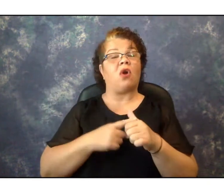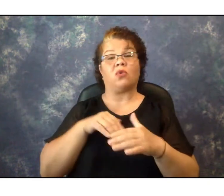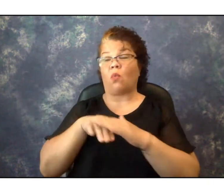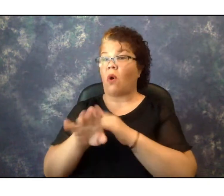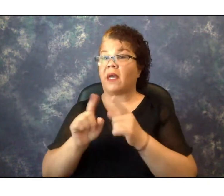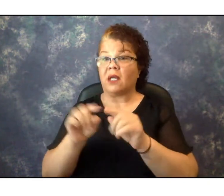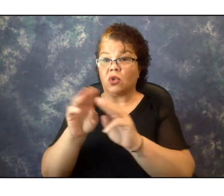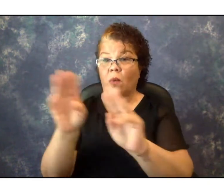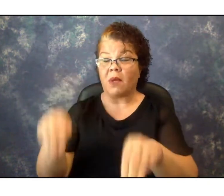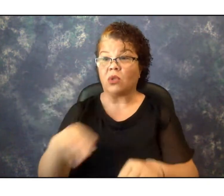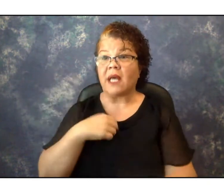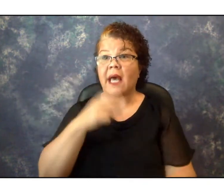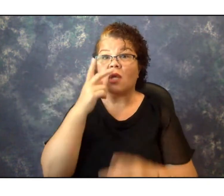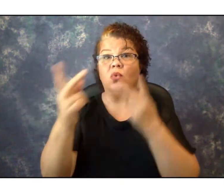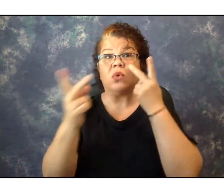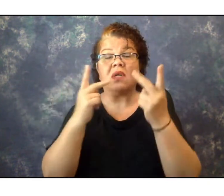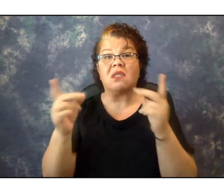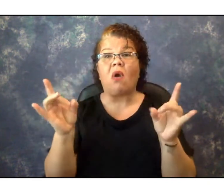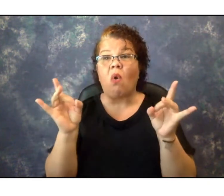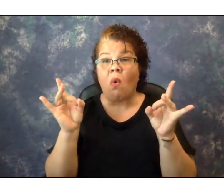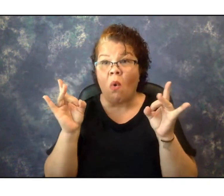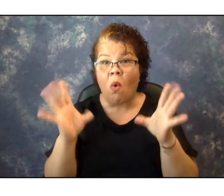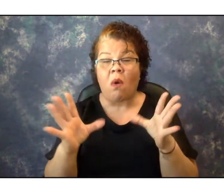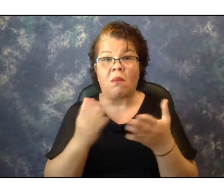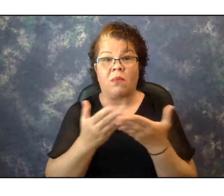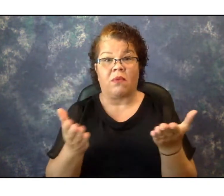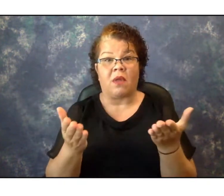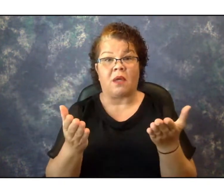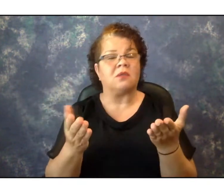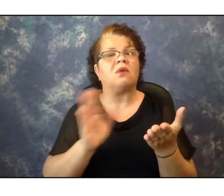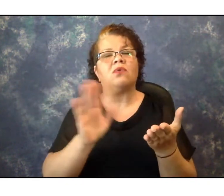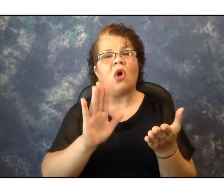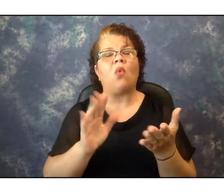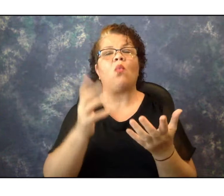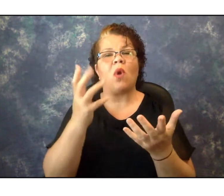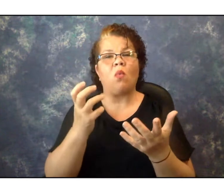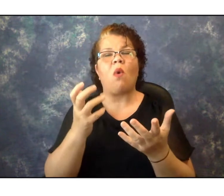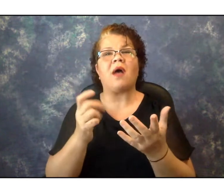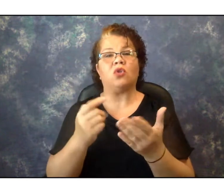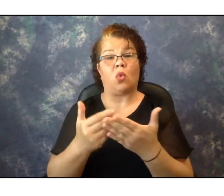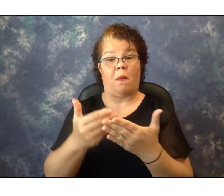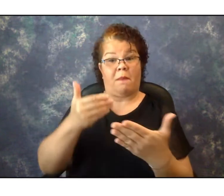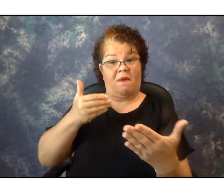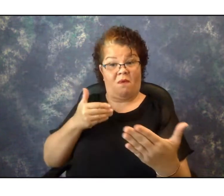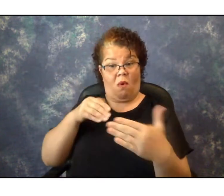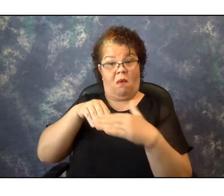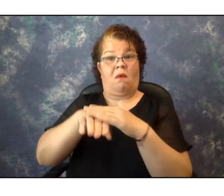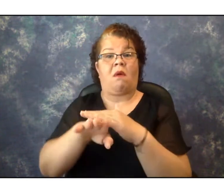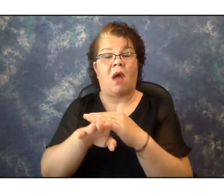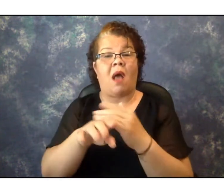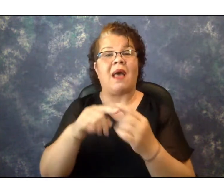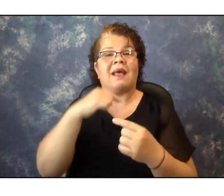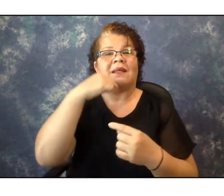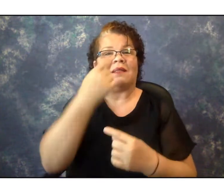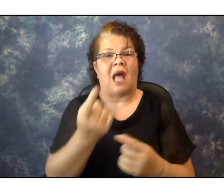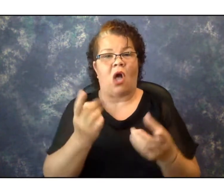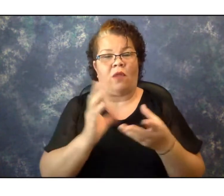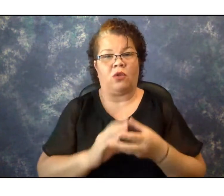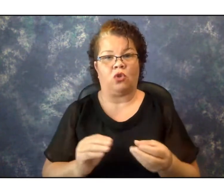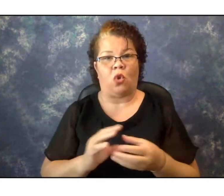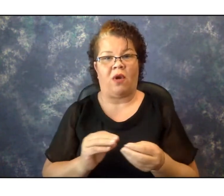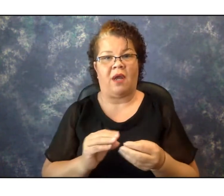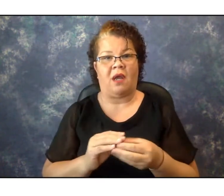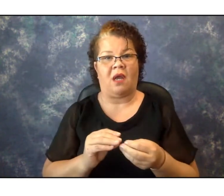horror. Instead, we try to tell the story that this is part of. And within that space, there's testimony